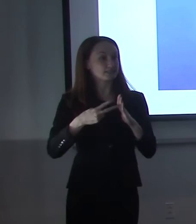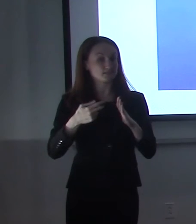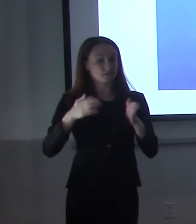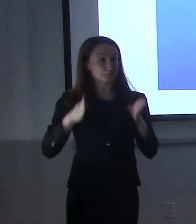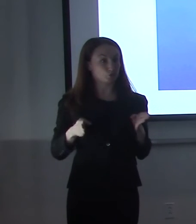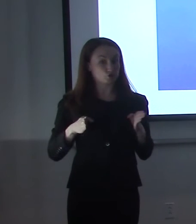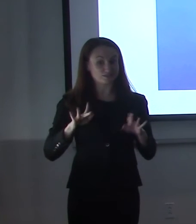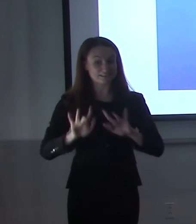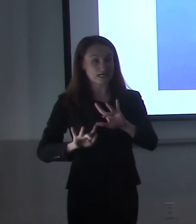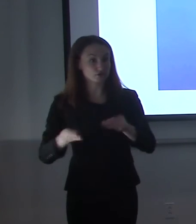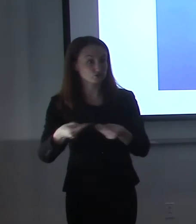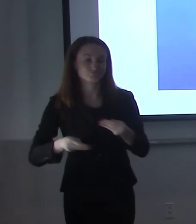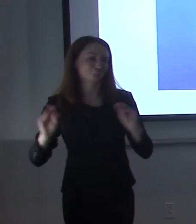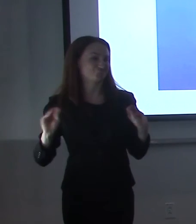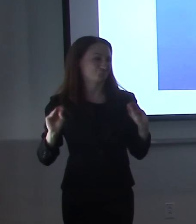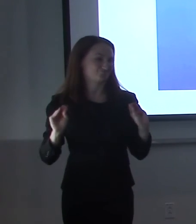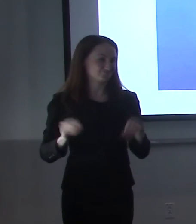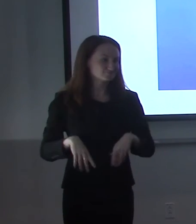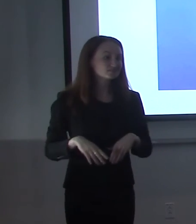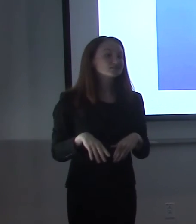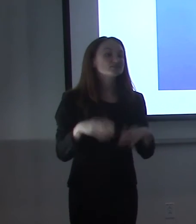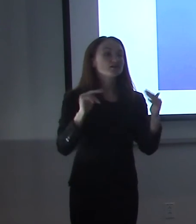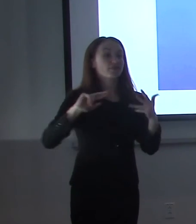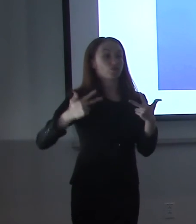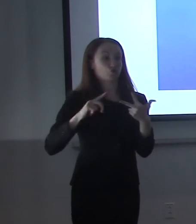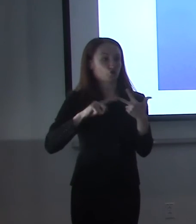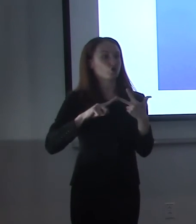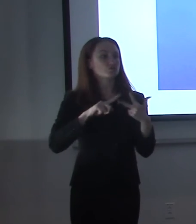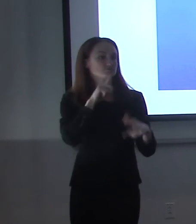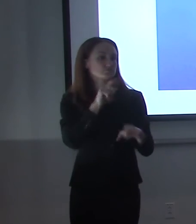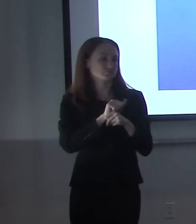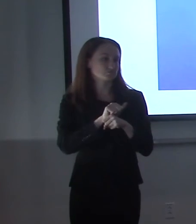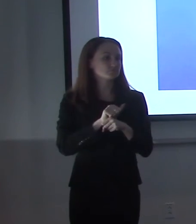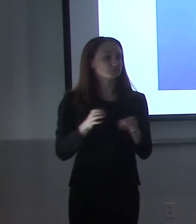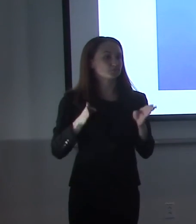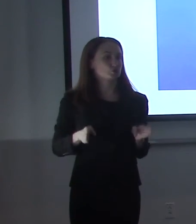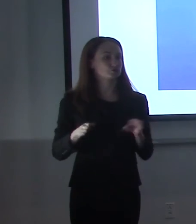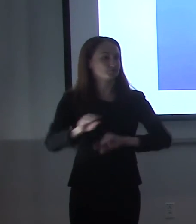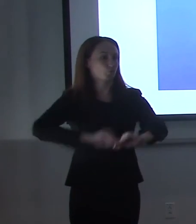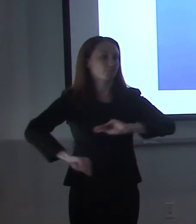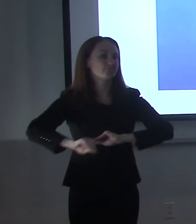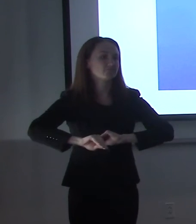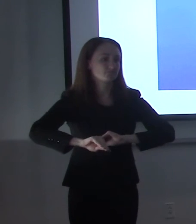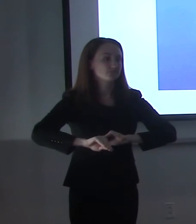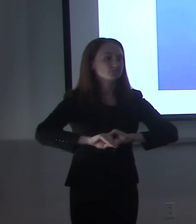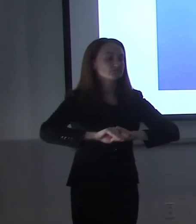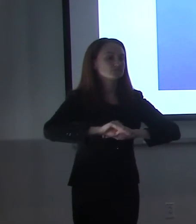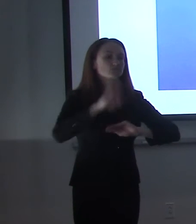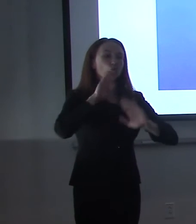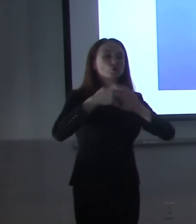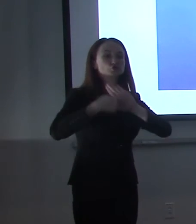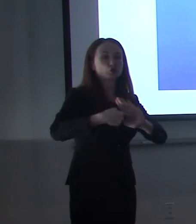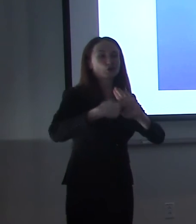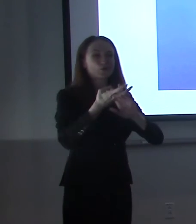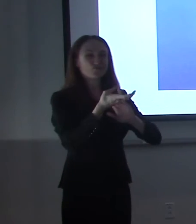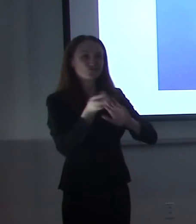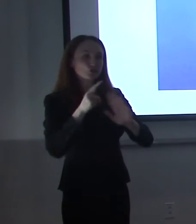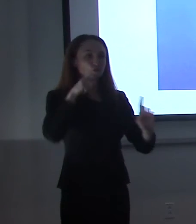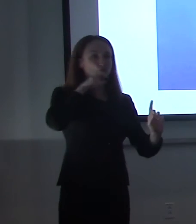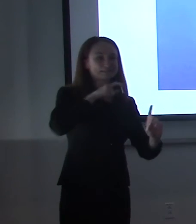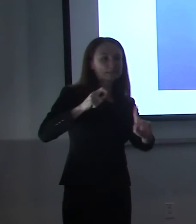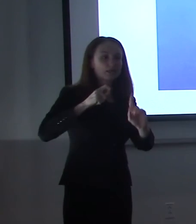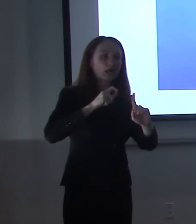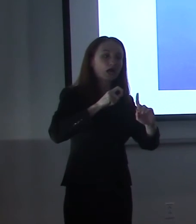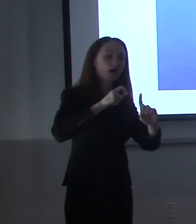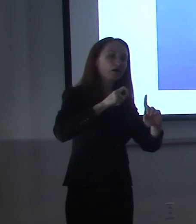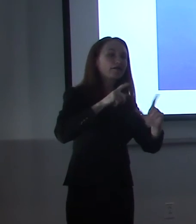the third was an agentive case. And so I'm just going to show you a couple of stimuli and then an ASL signer